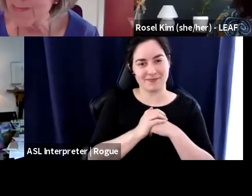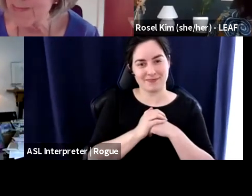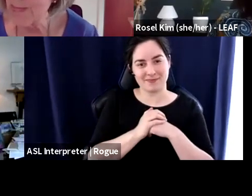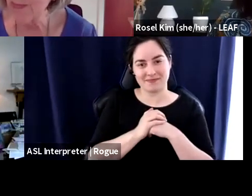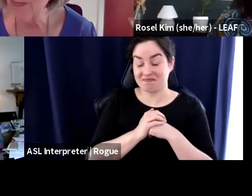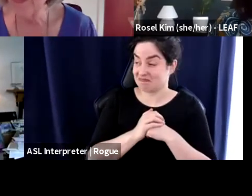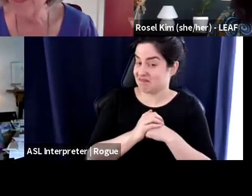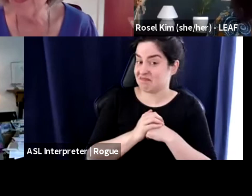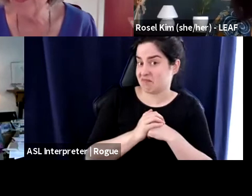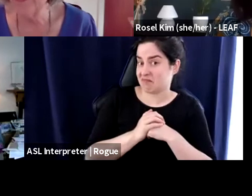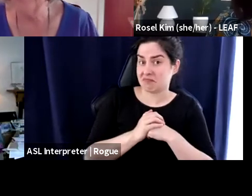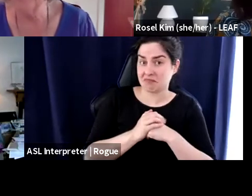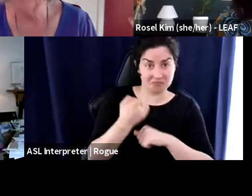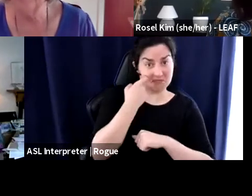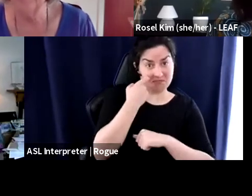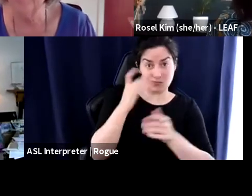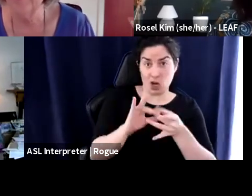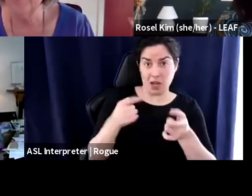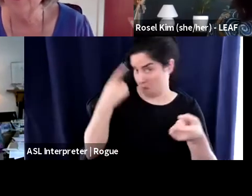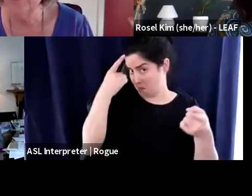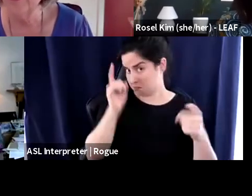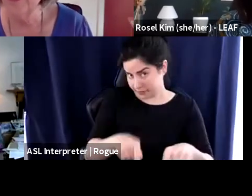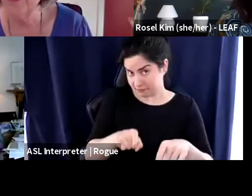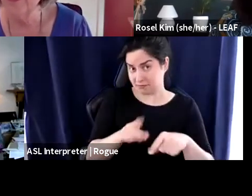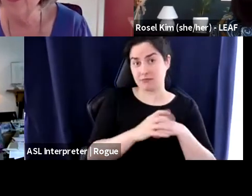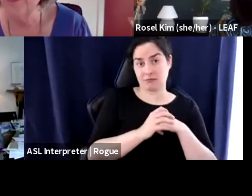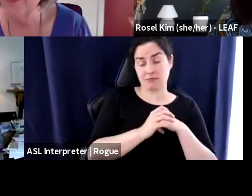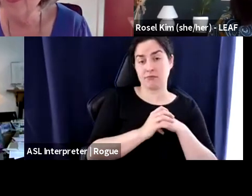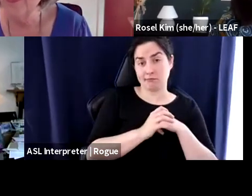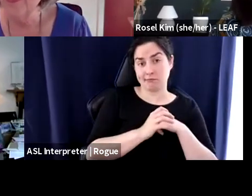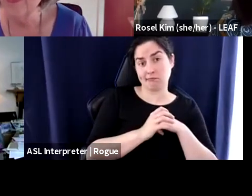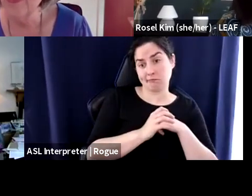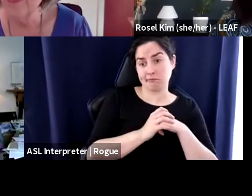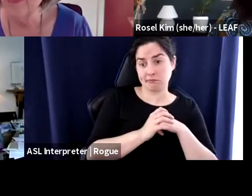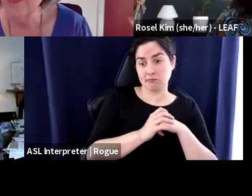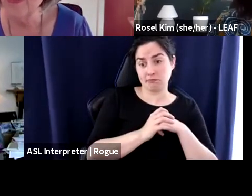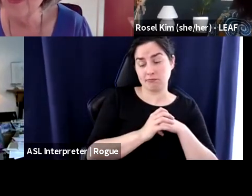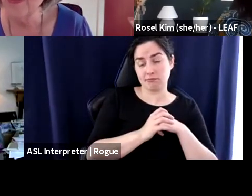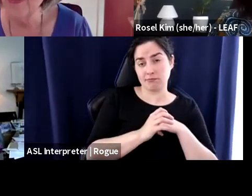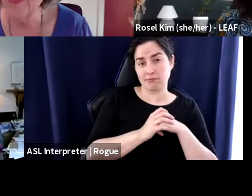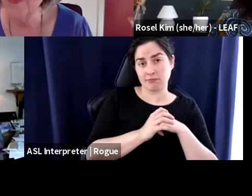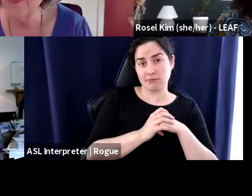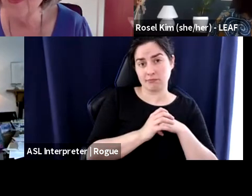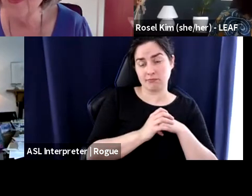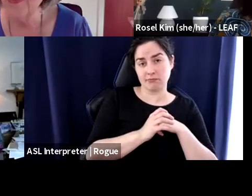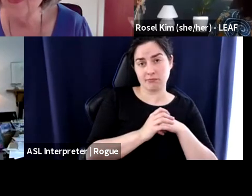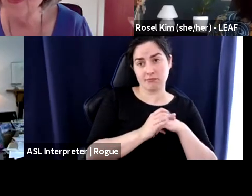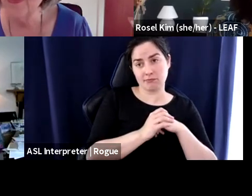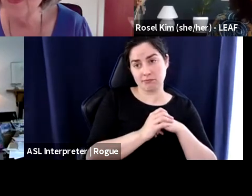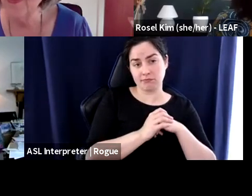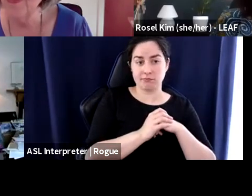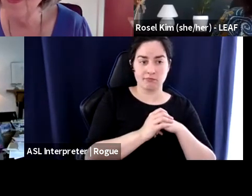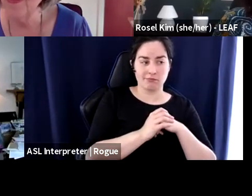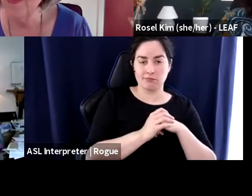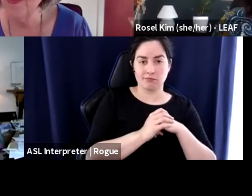Yeah, I think I agree with what Carrie said. I think just